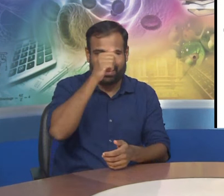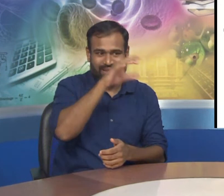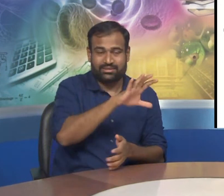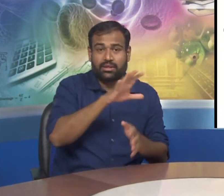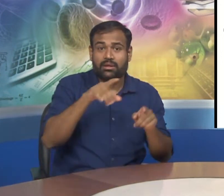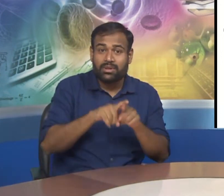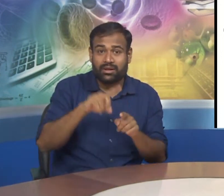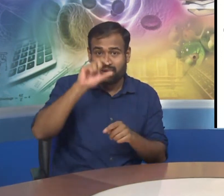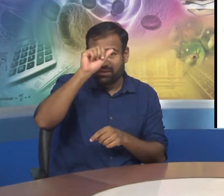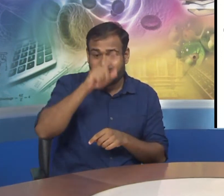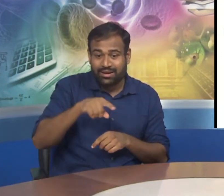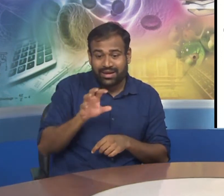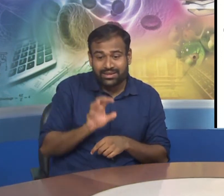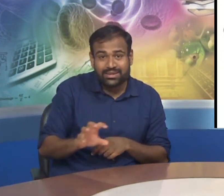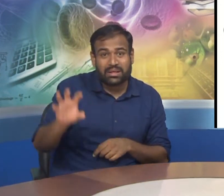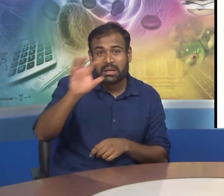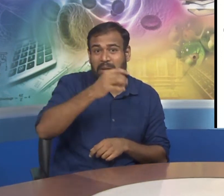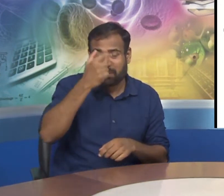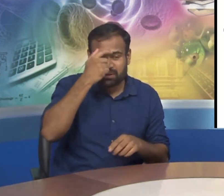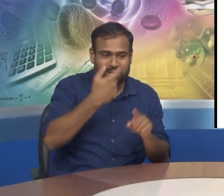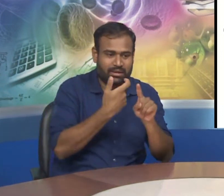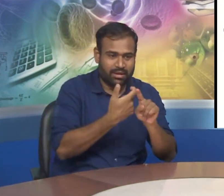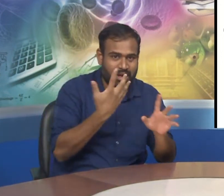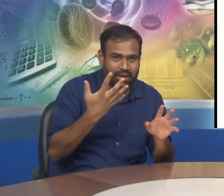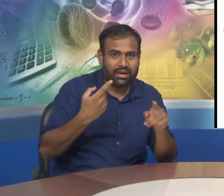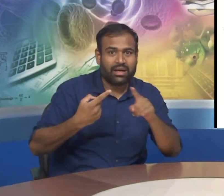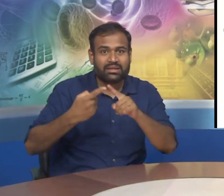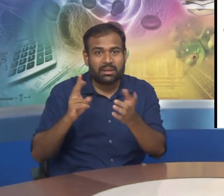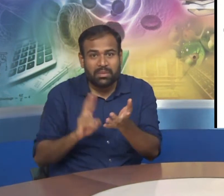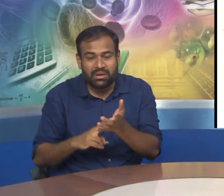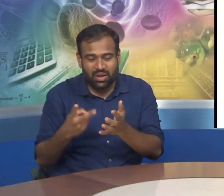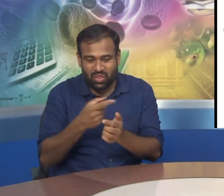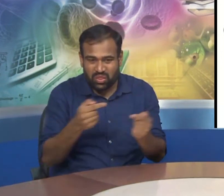C. Disputes between two or more states.